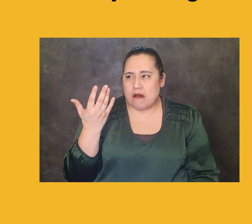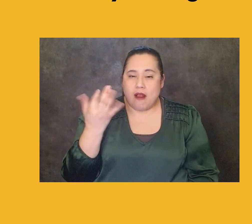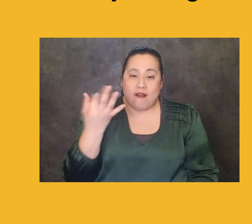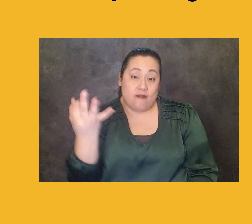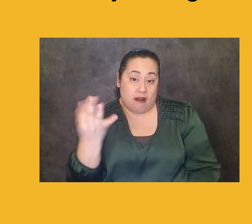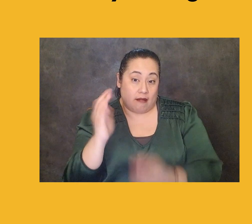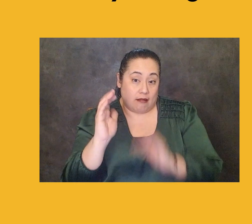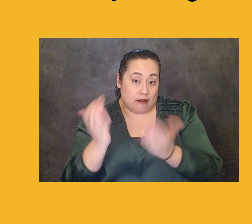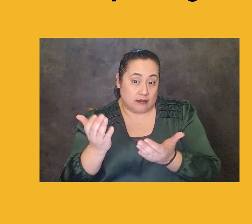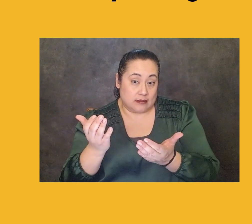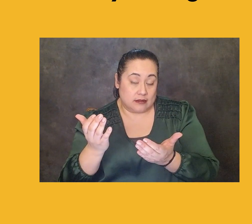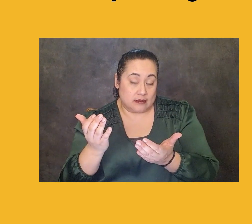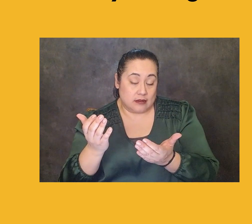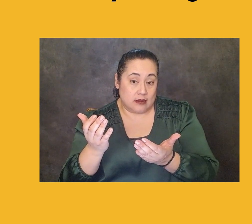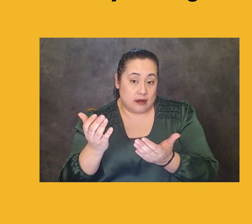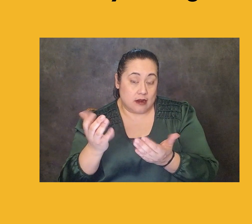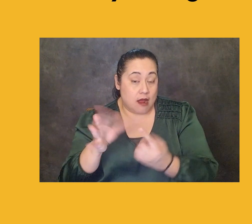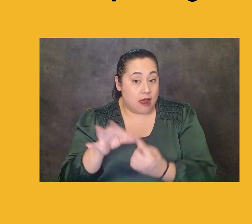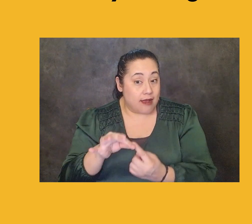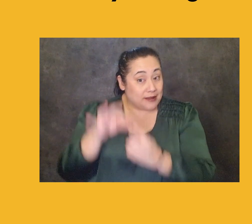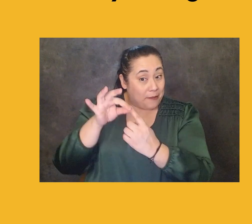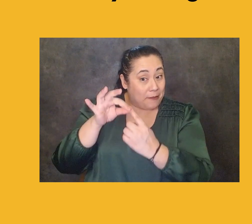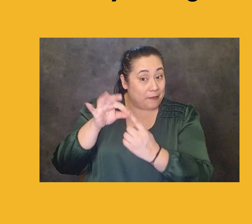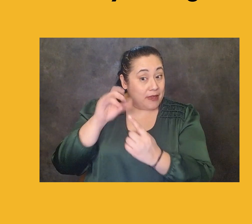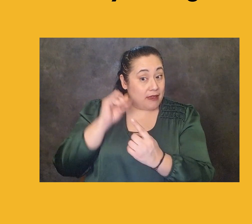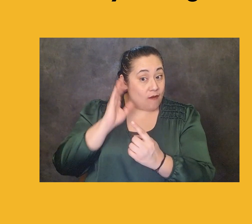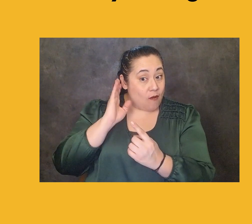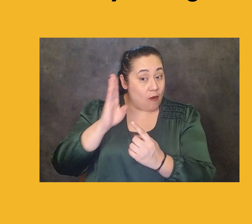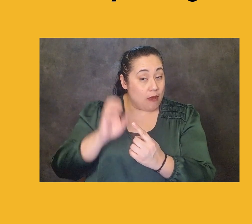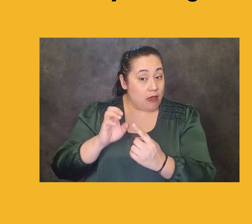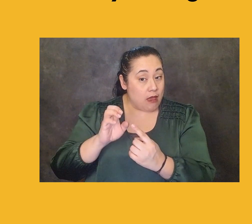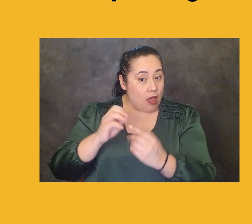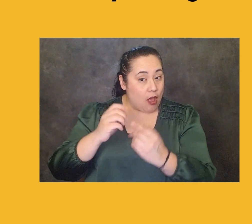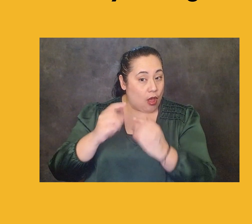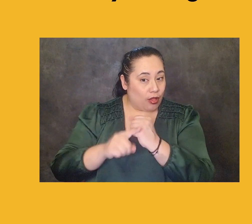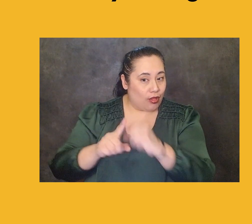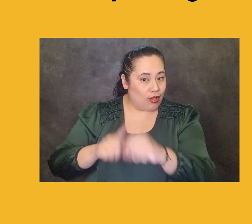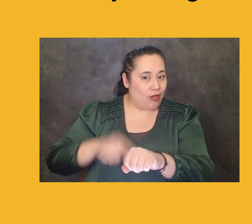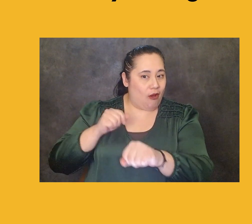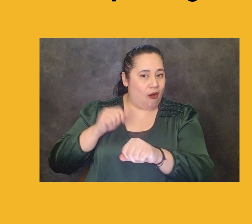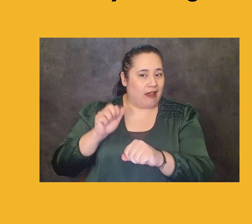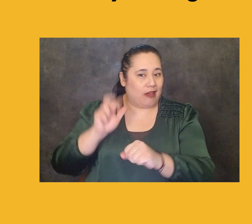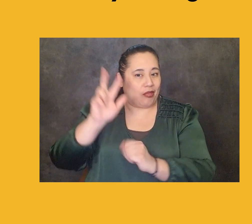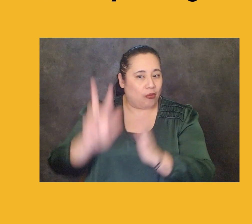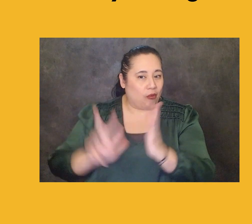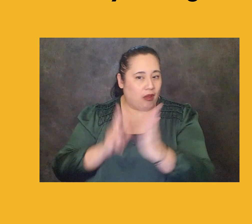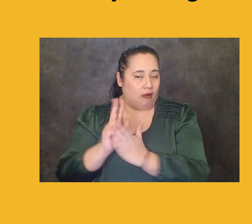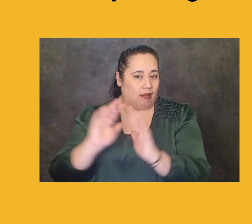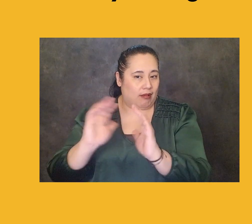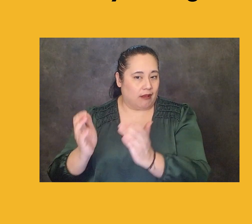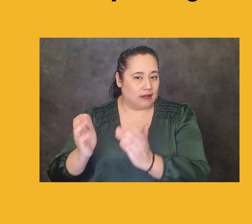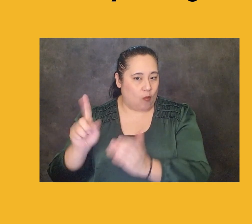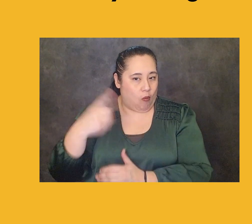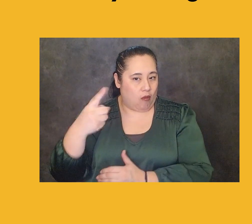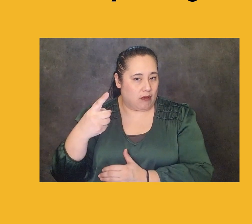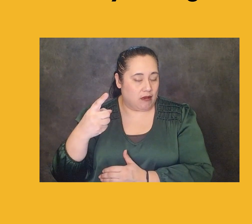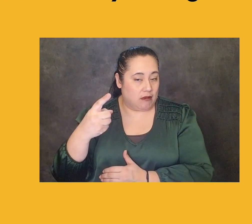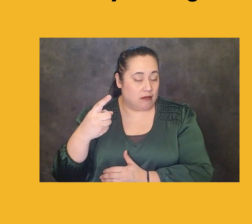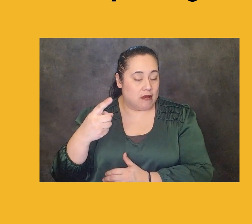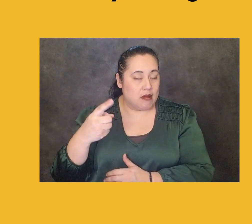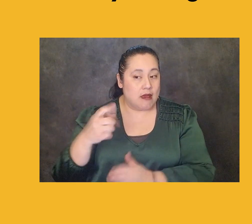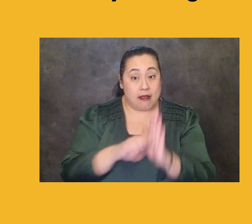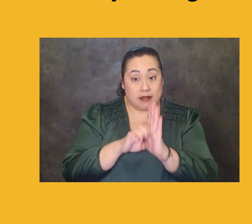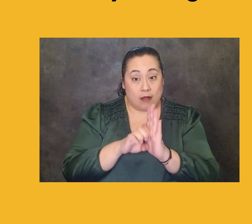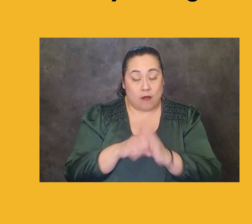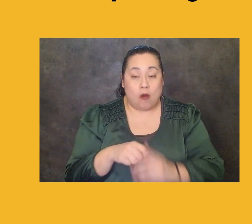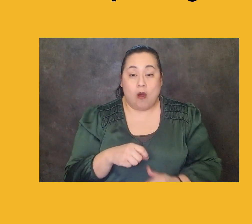Friday classes, unless it would be a longer class, like a 3-hour class. So